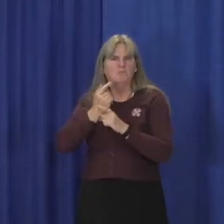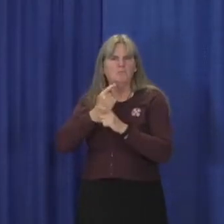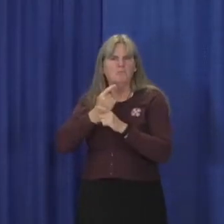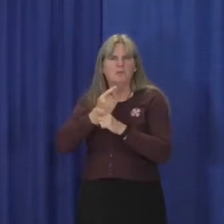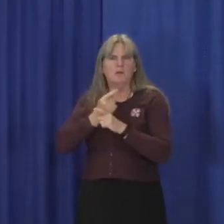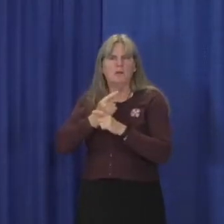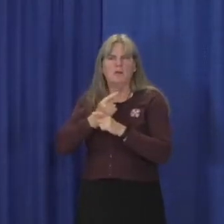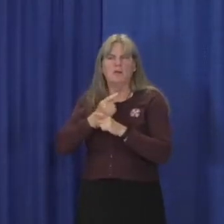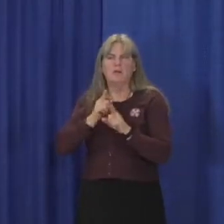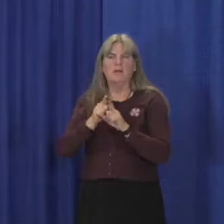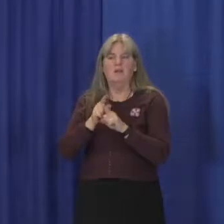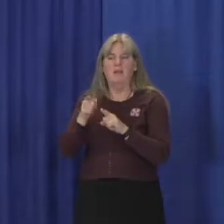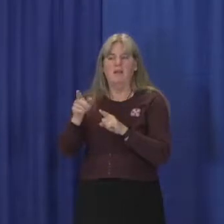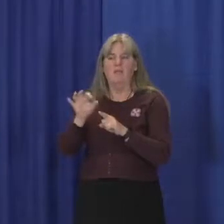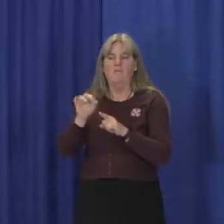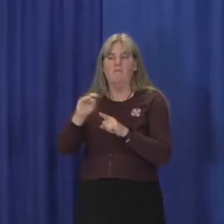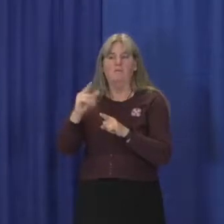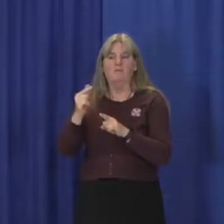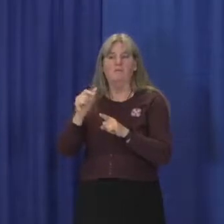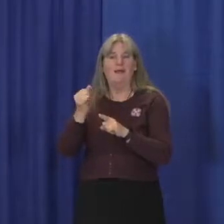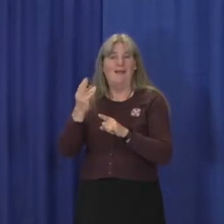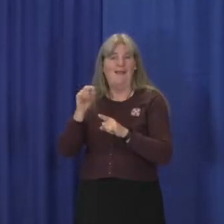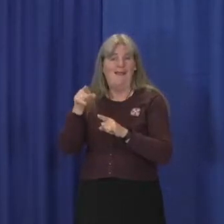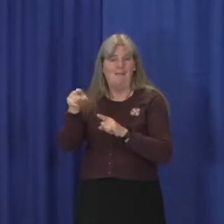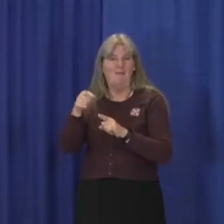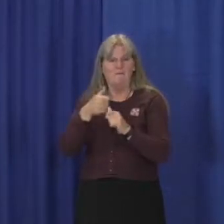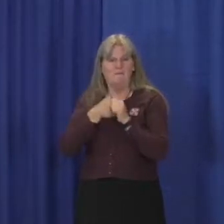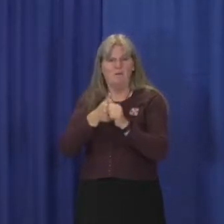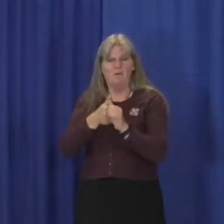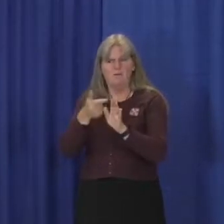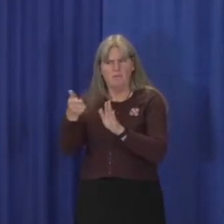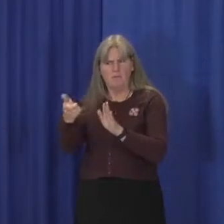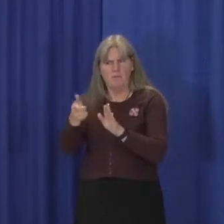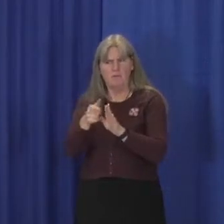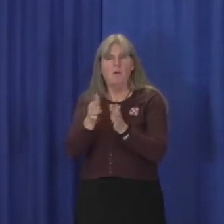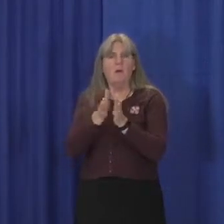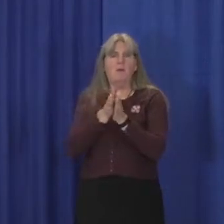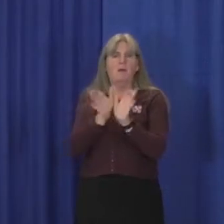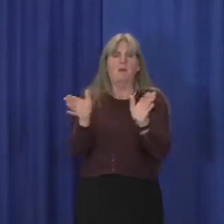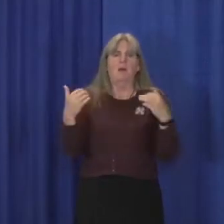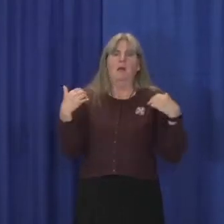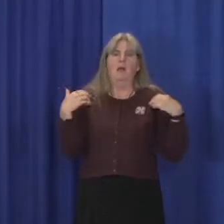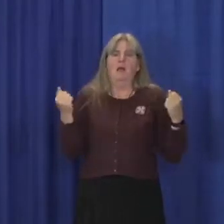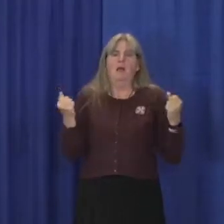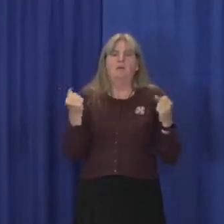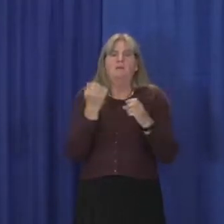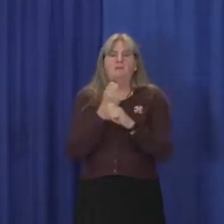Forging Ahead, such as and also the Public Health and Safety Act as well.